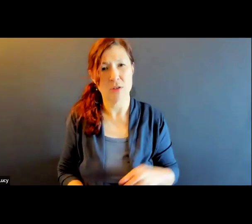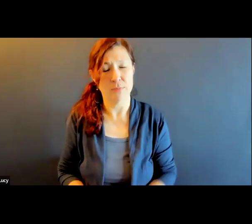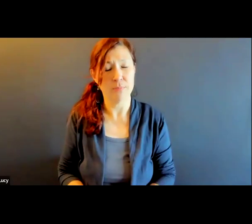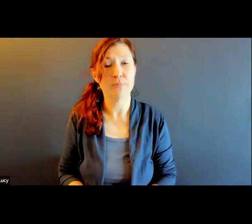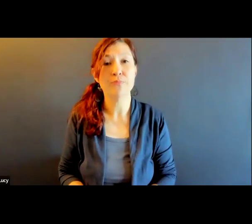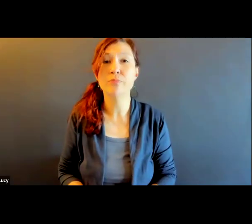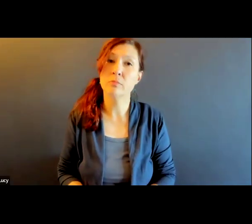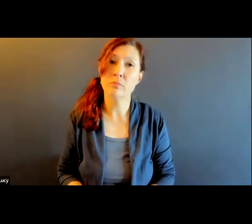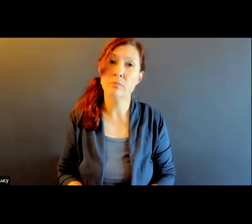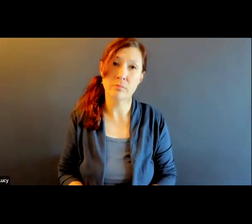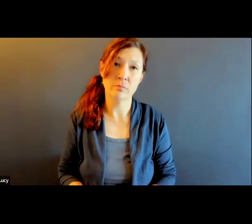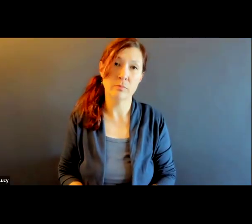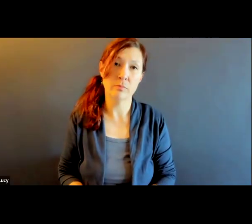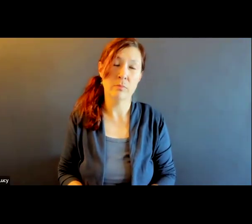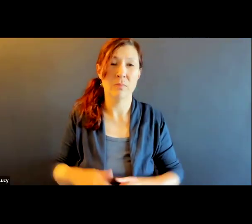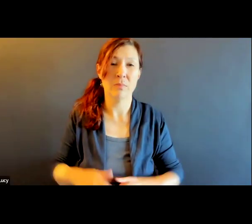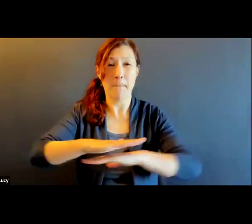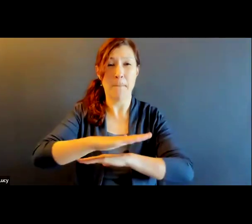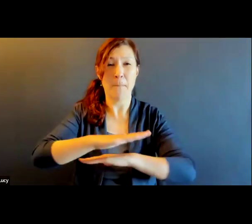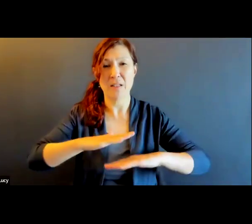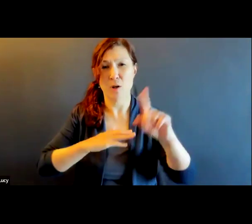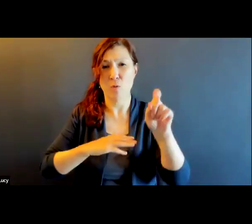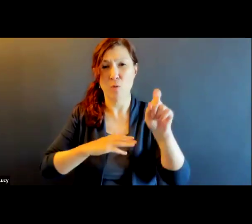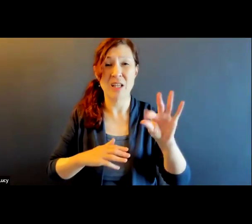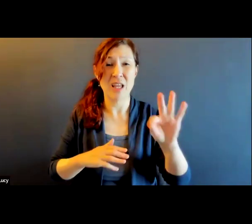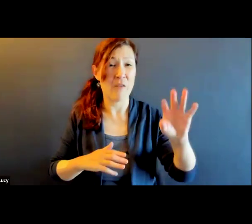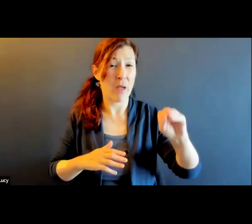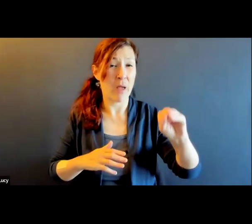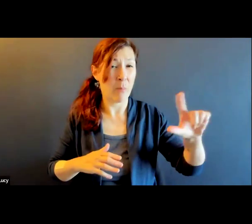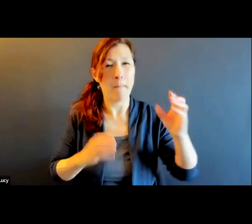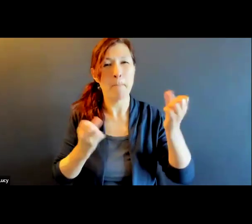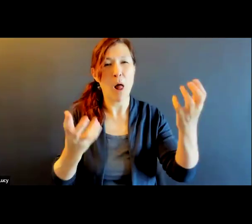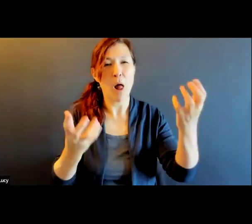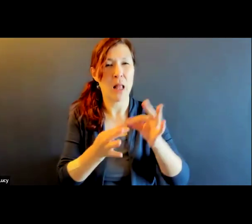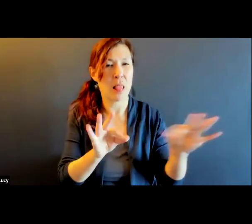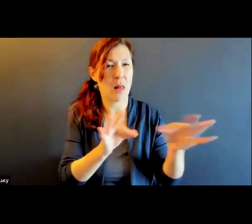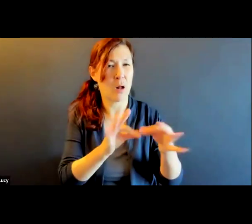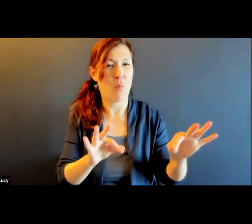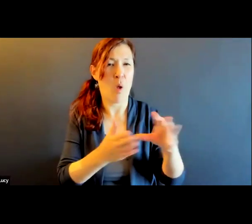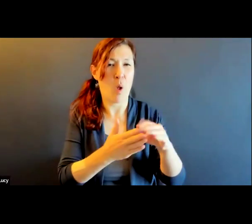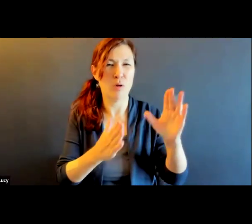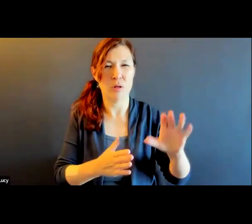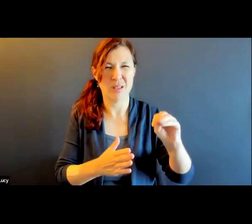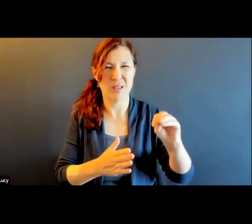question fundamentally for multilingual learners with and without disabilities